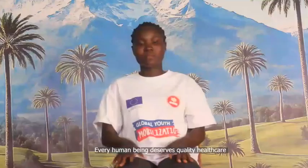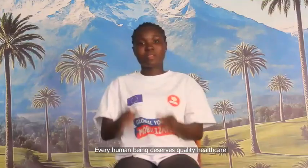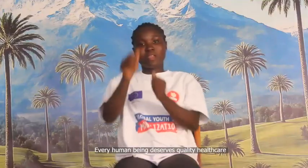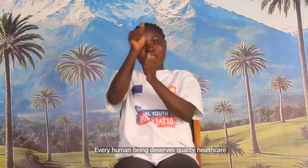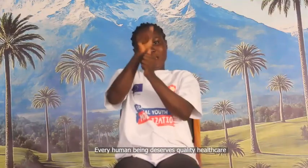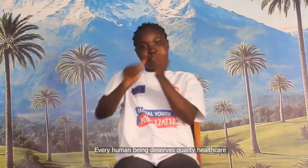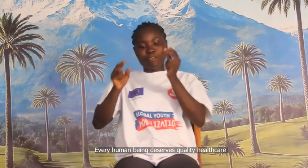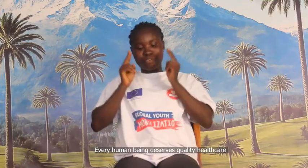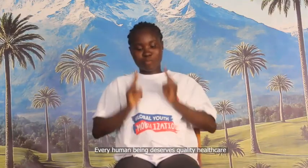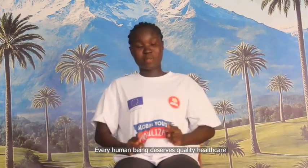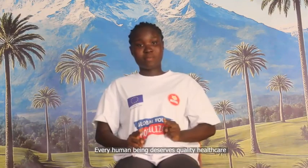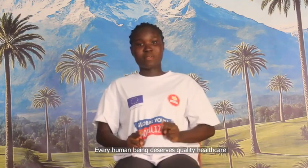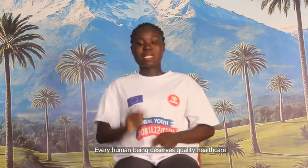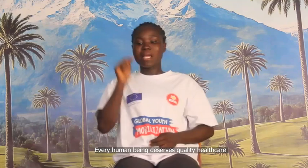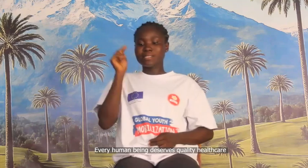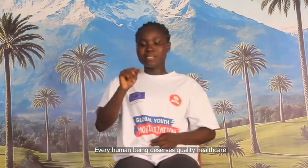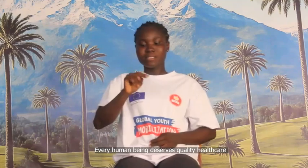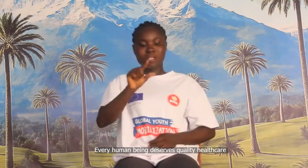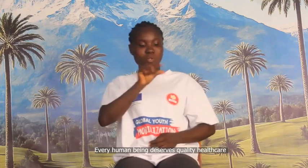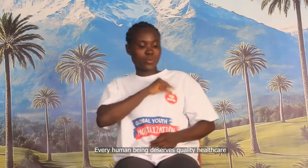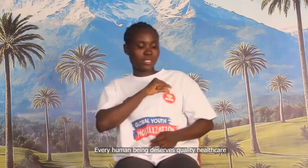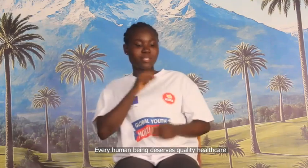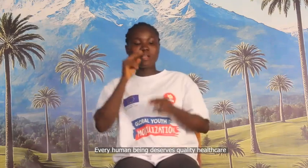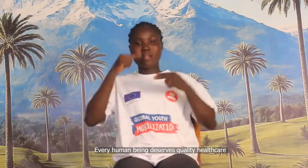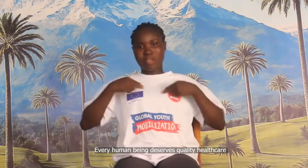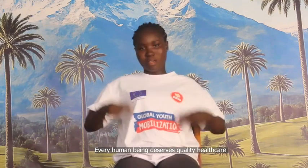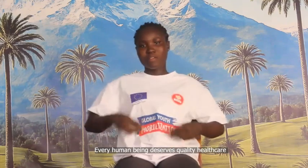Every human being deserves quality healthcare,